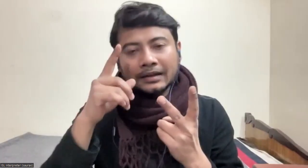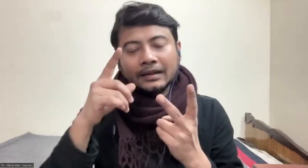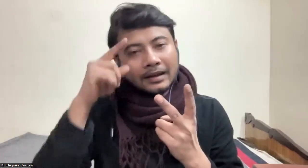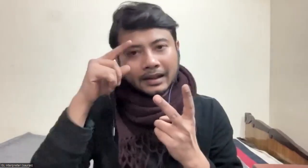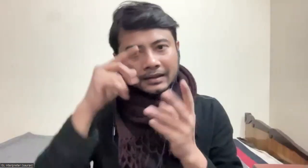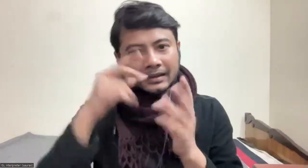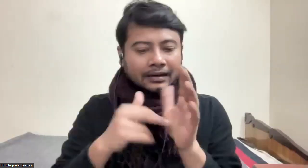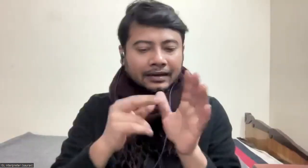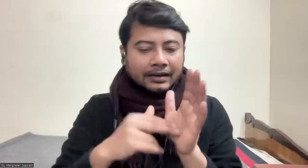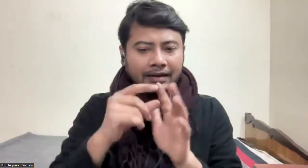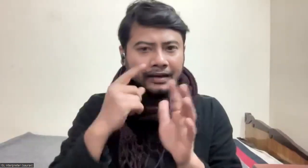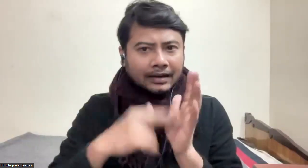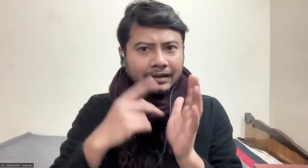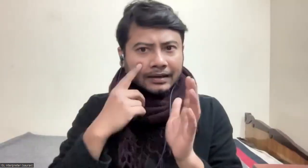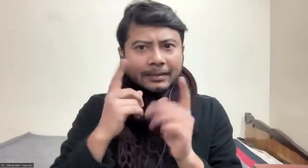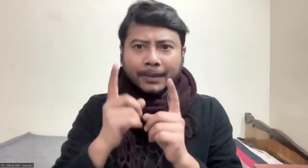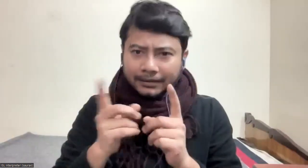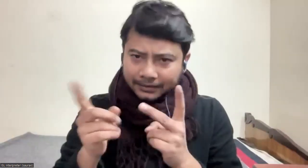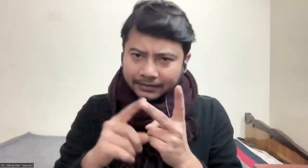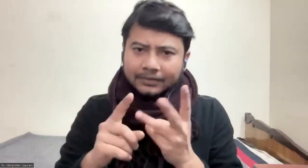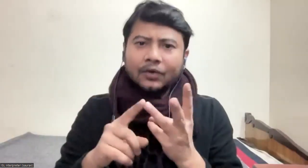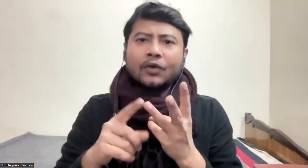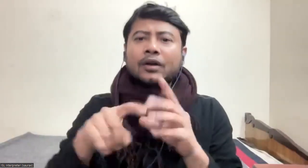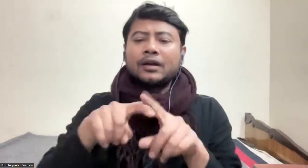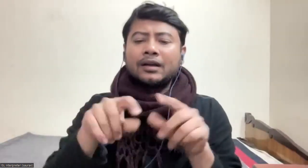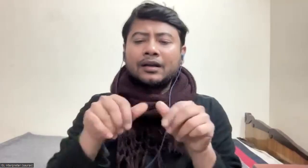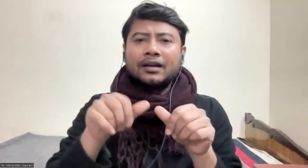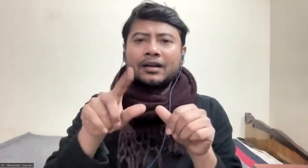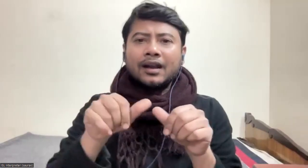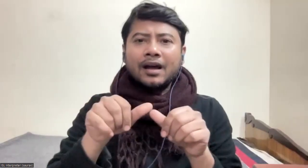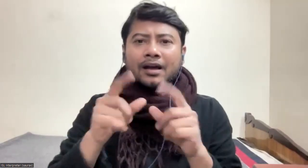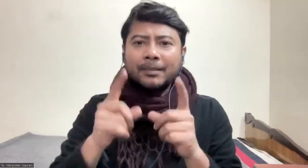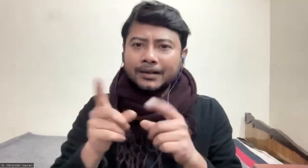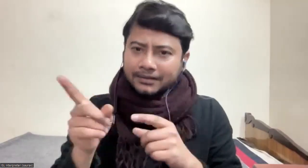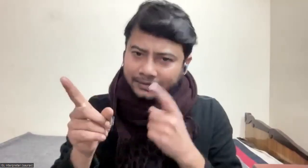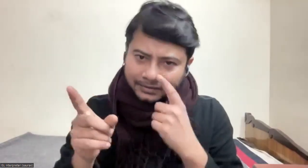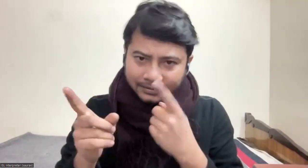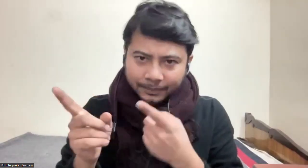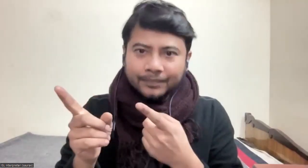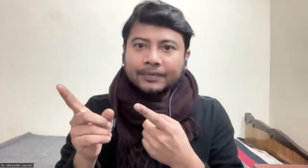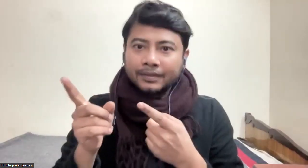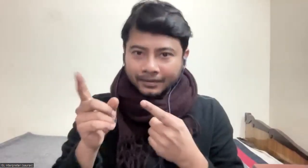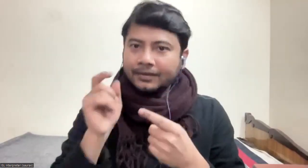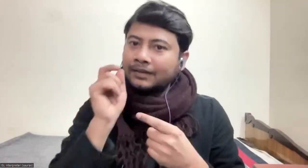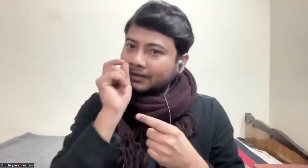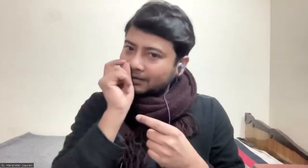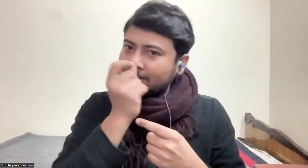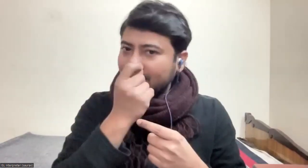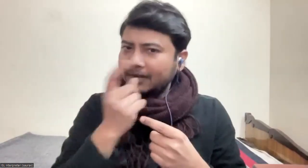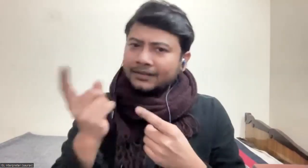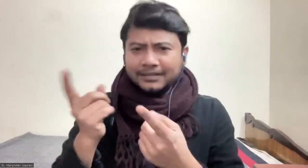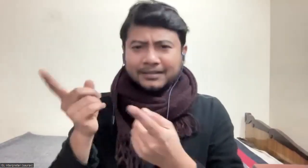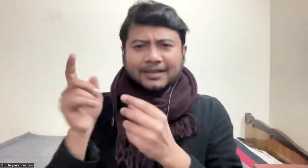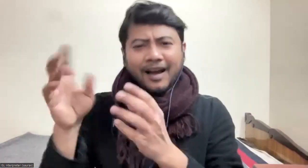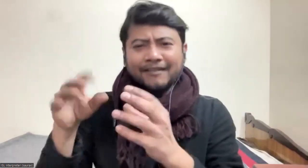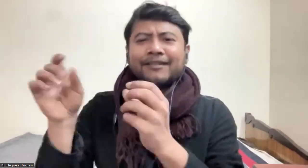So when you do that, I'm sure you would be finding a lot of such people who have no faith, who